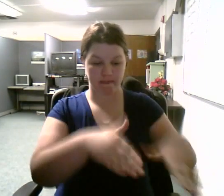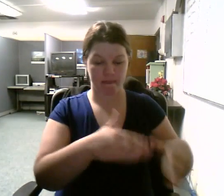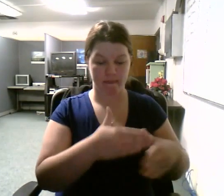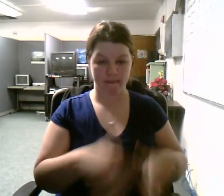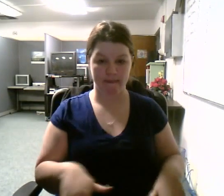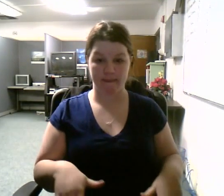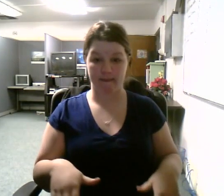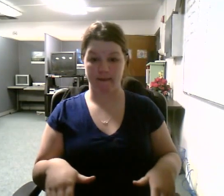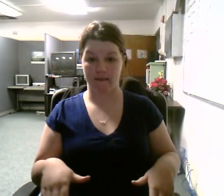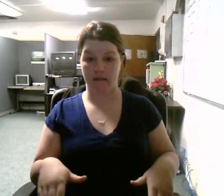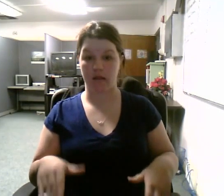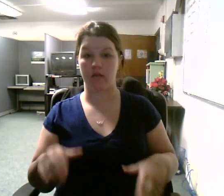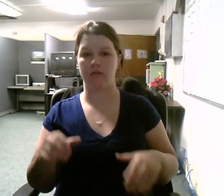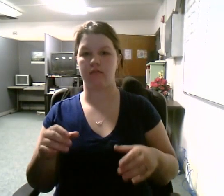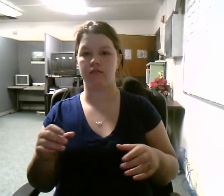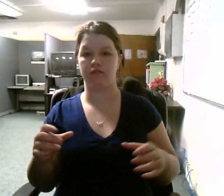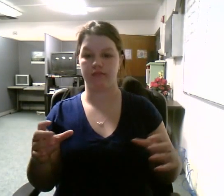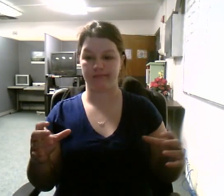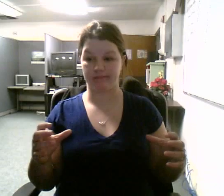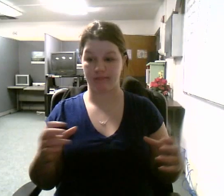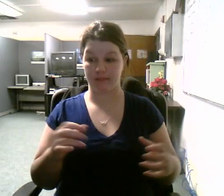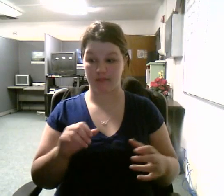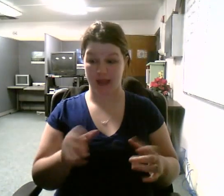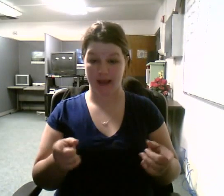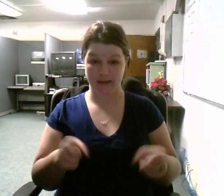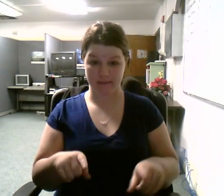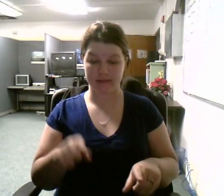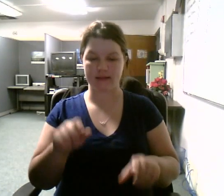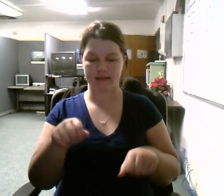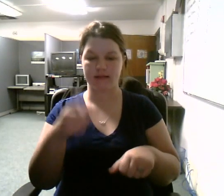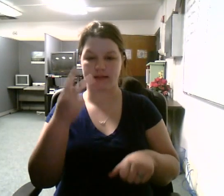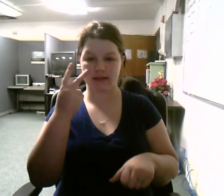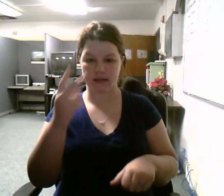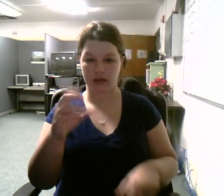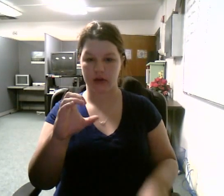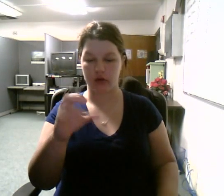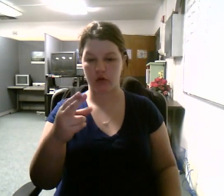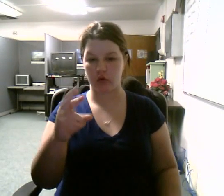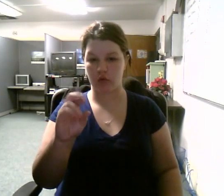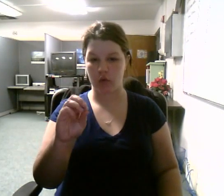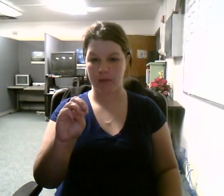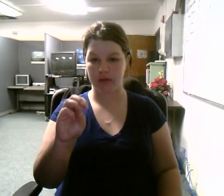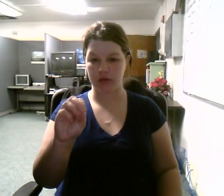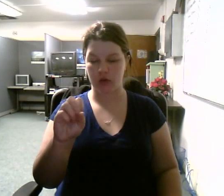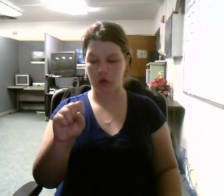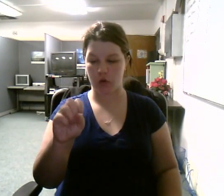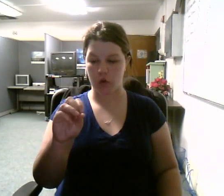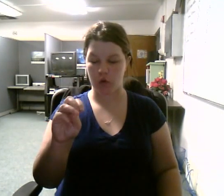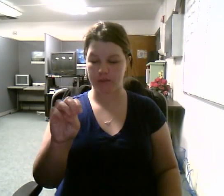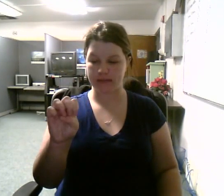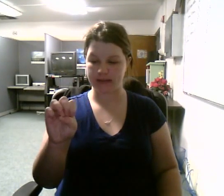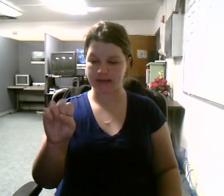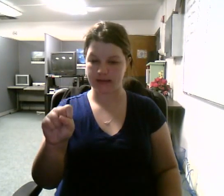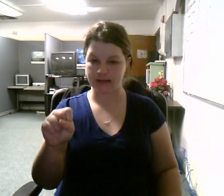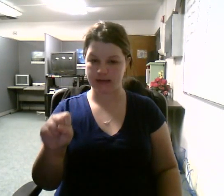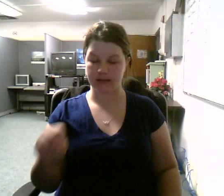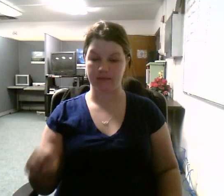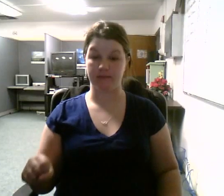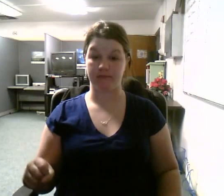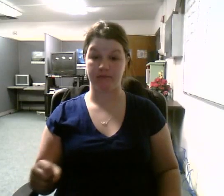the chromosomes. You will also find the nucleolus inside of the nucleus. When you look through a microscope, it